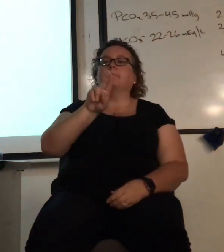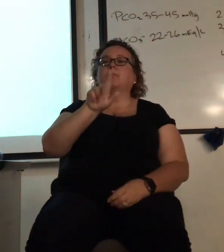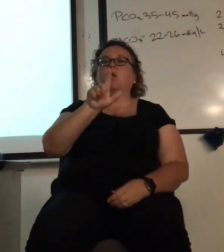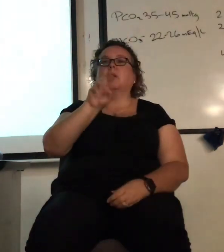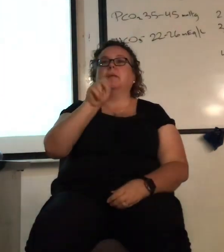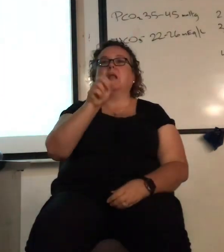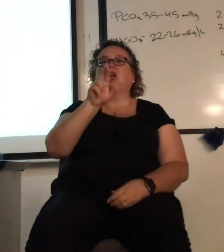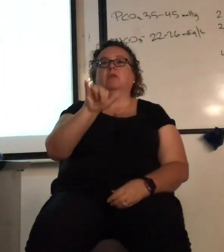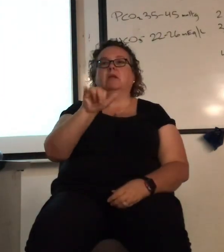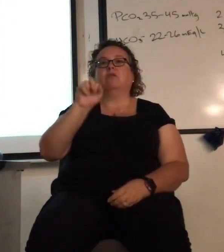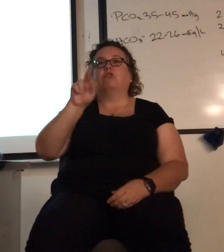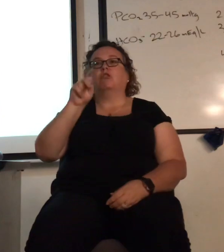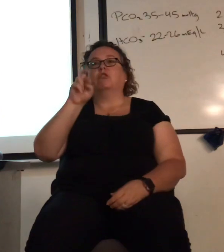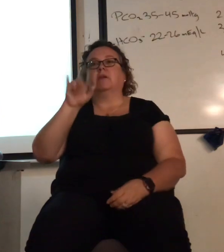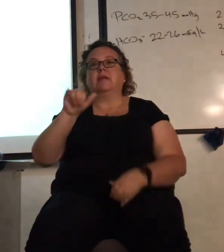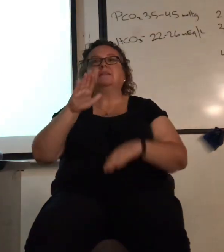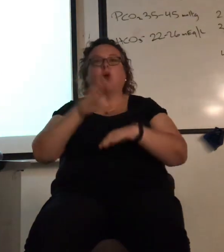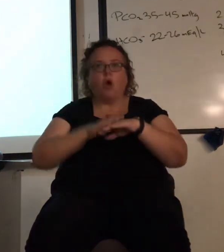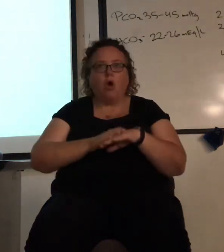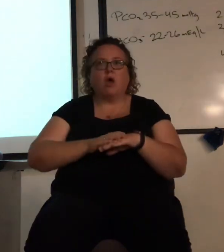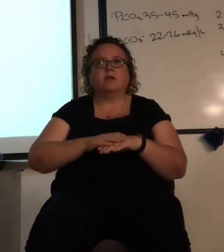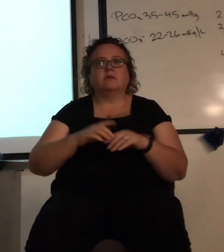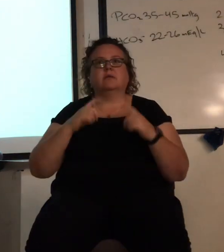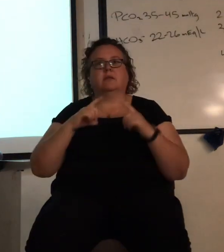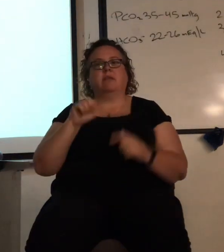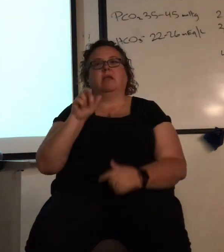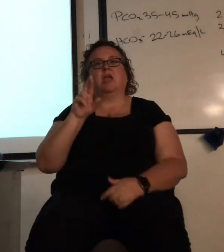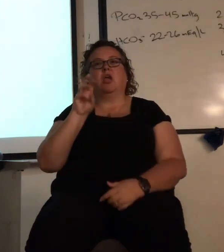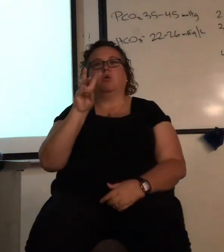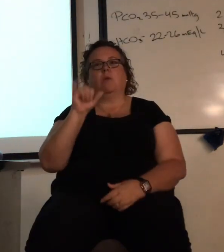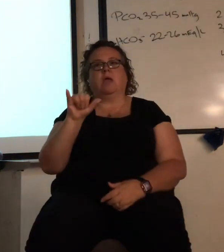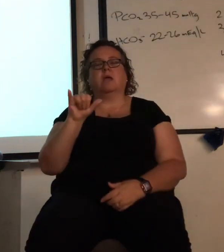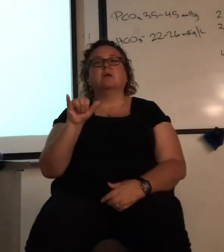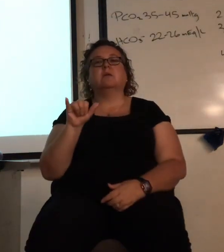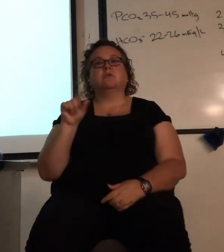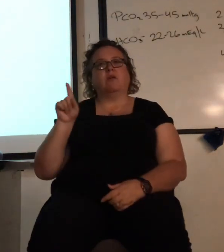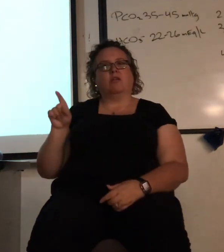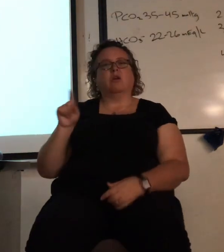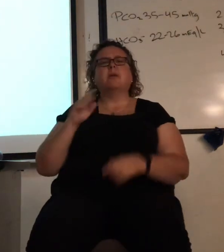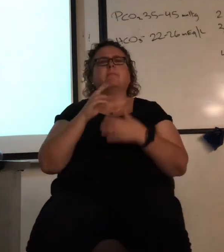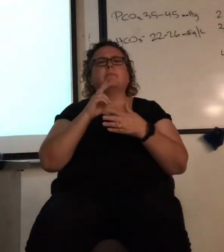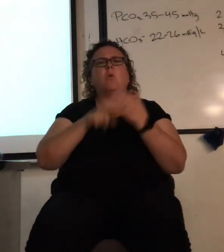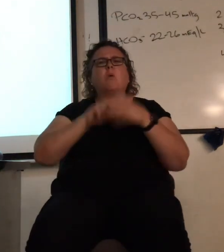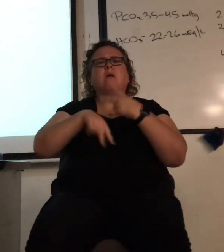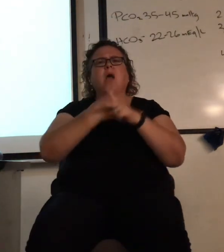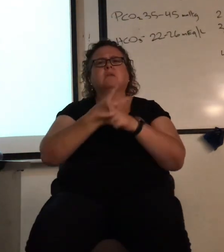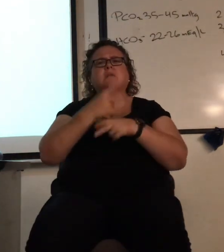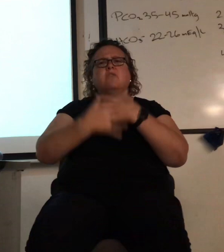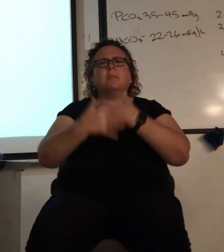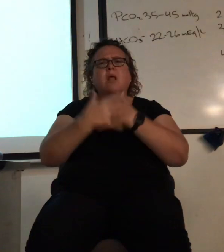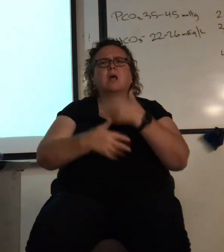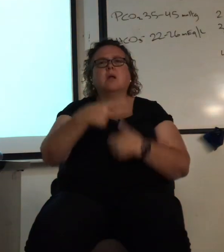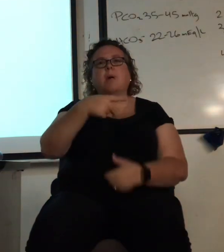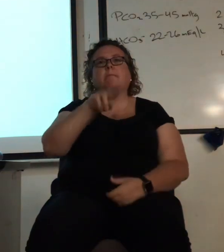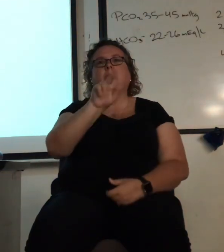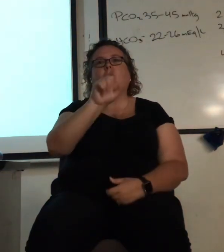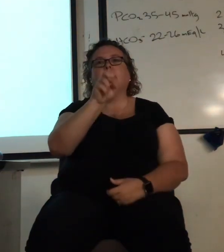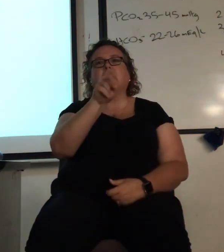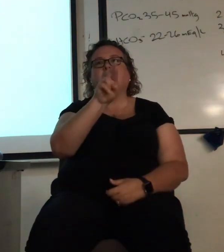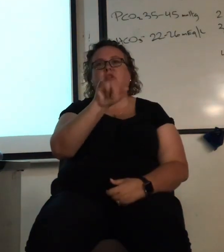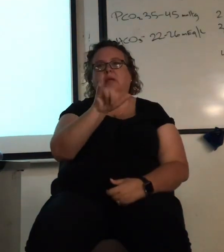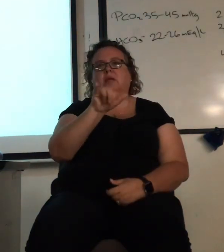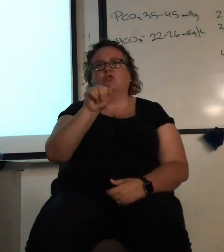histology quiz. Raise your hand if you did that. I haven't checked. Because we've done it already. So I believe I said the due date for tomorrow. The other thing that's coming available